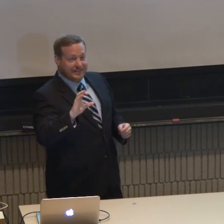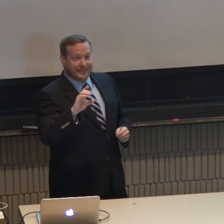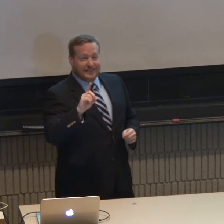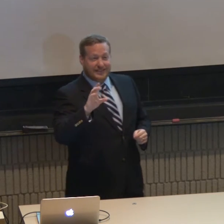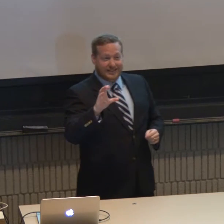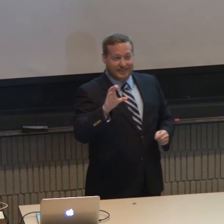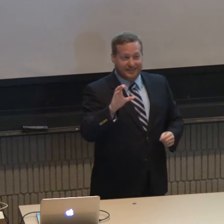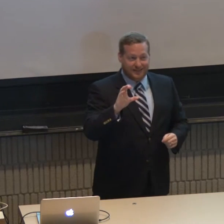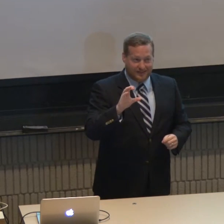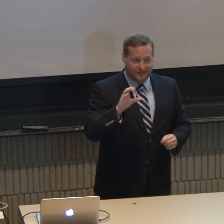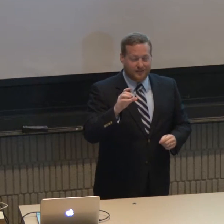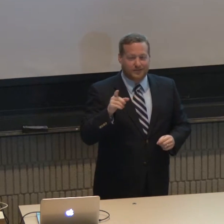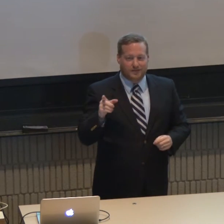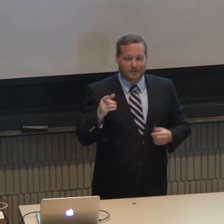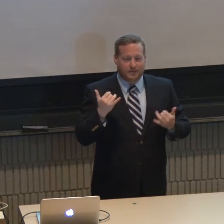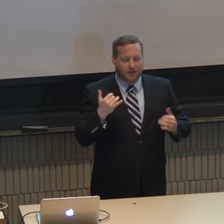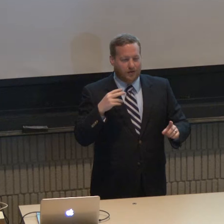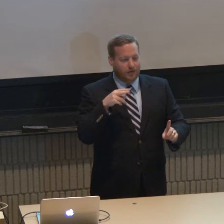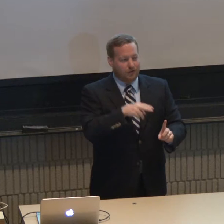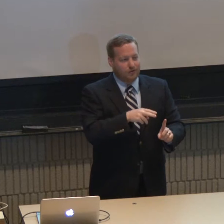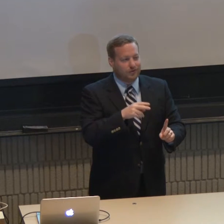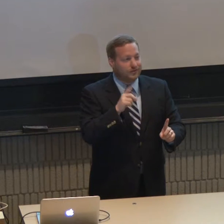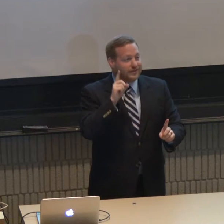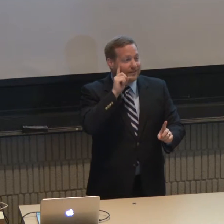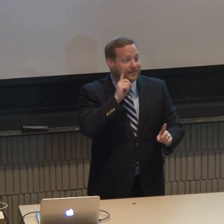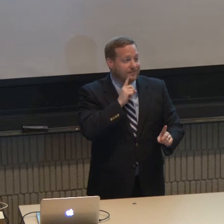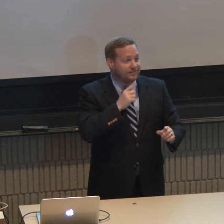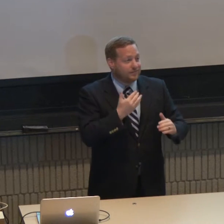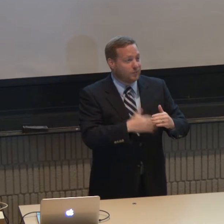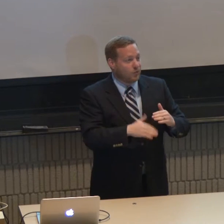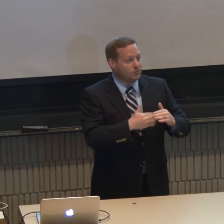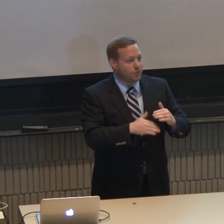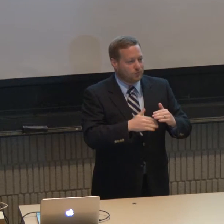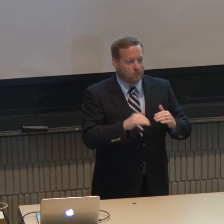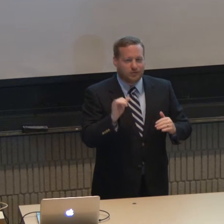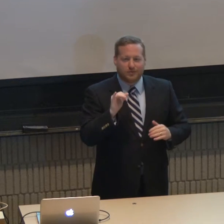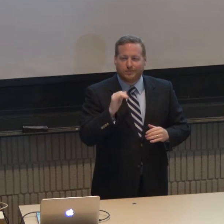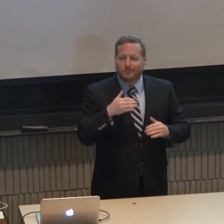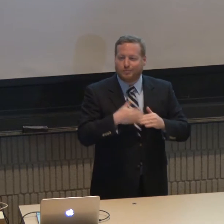lawsuit. There's the CDC, the Centers for Disease Control.